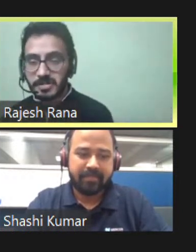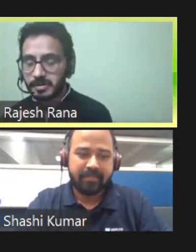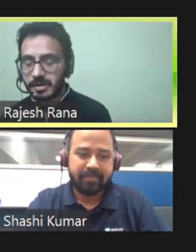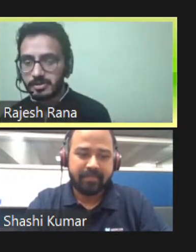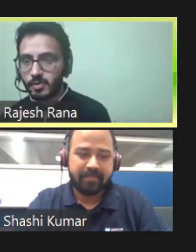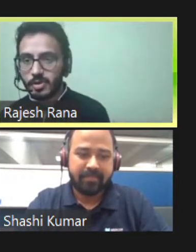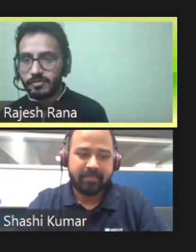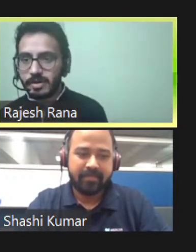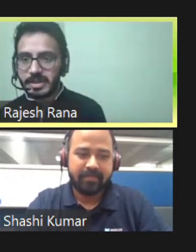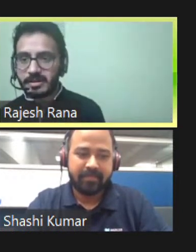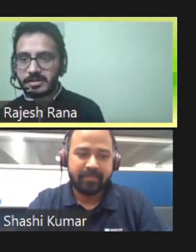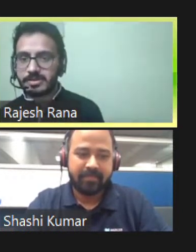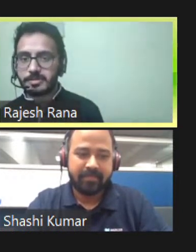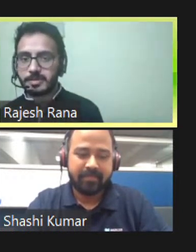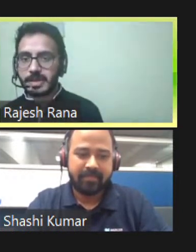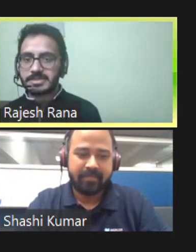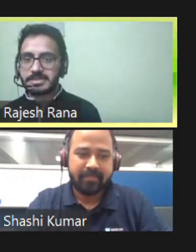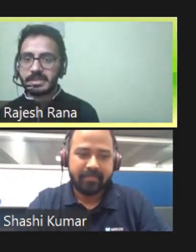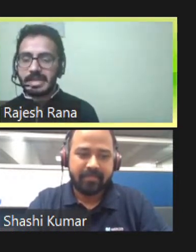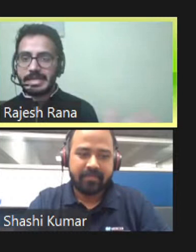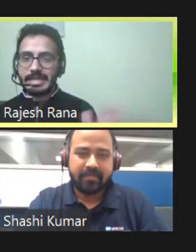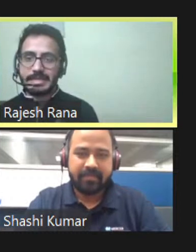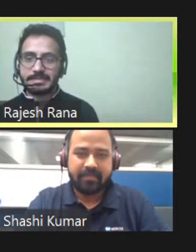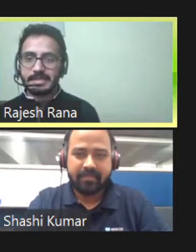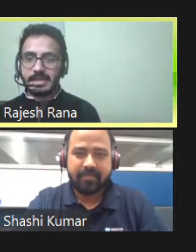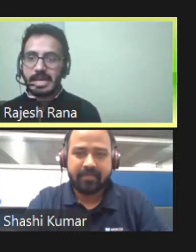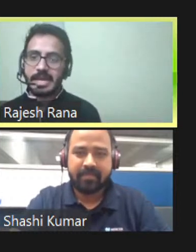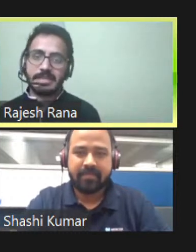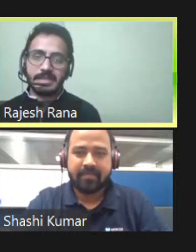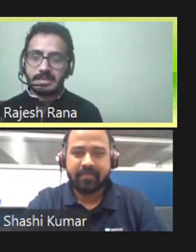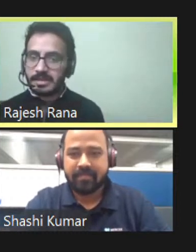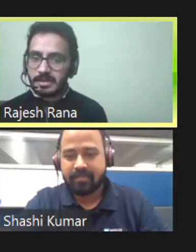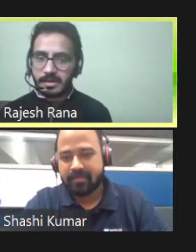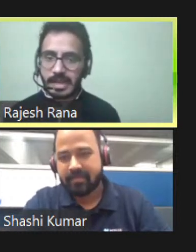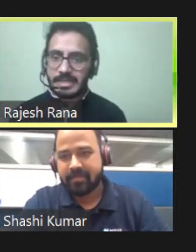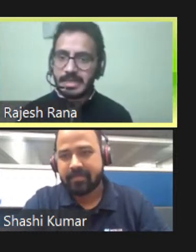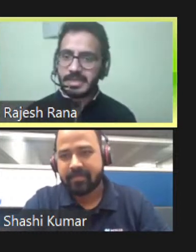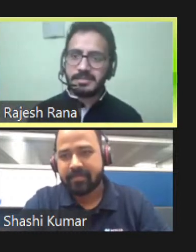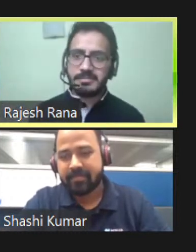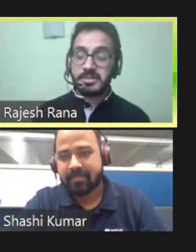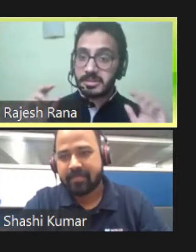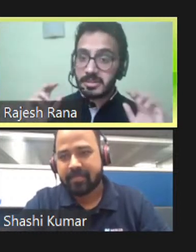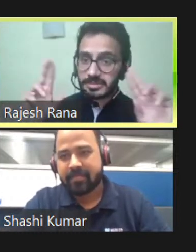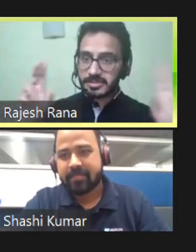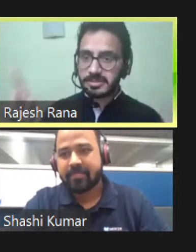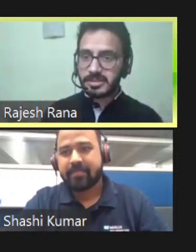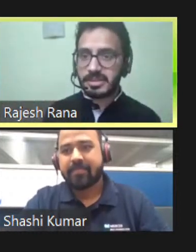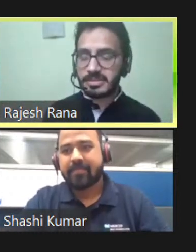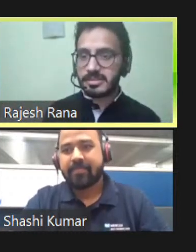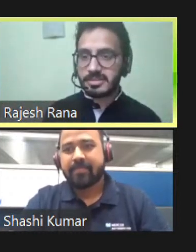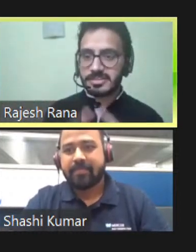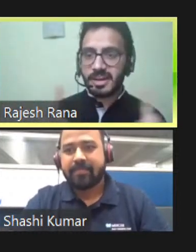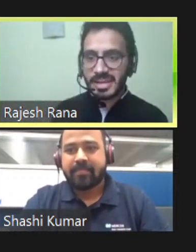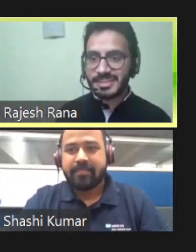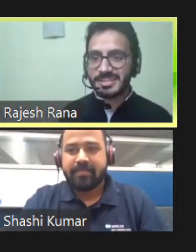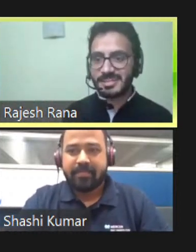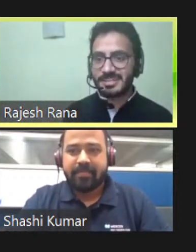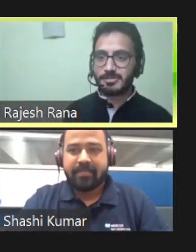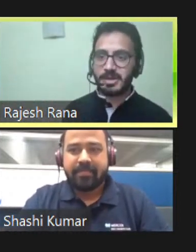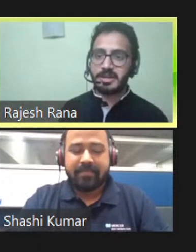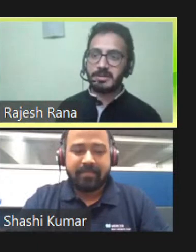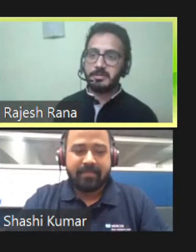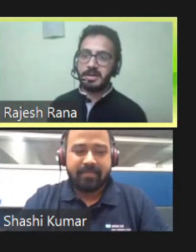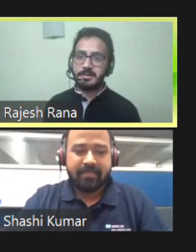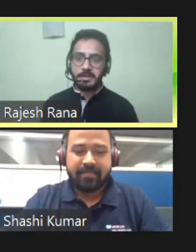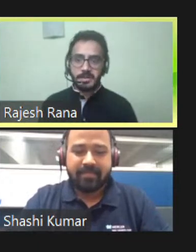the role of America took place in 80s, and then 19. This is the turning. This is again the